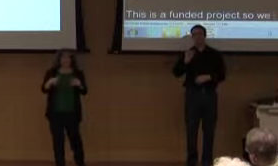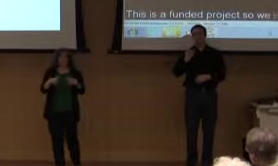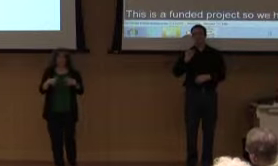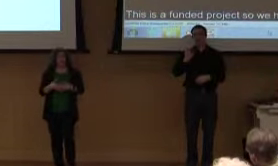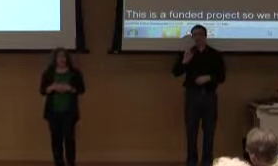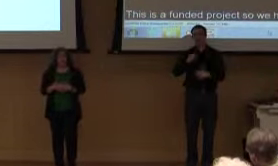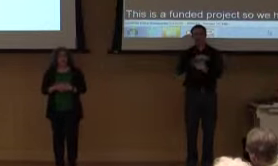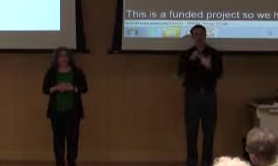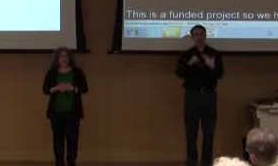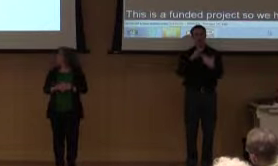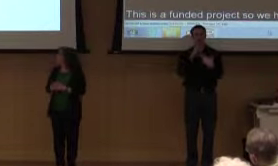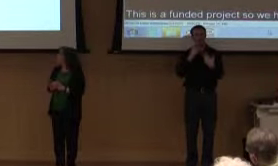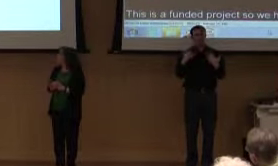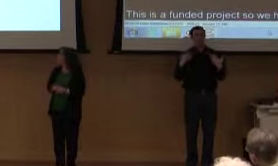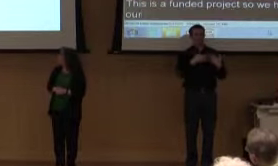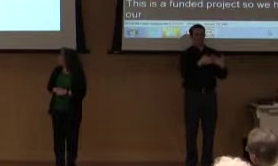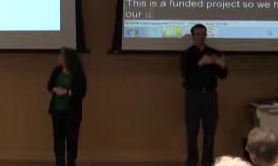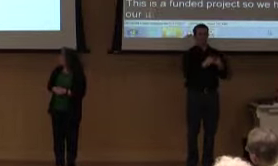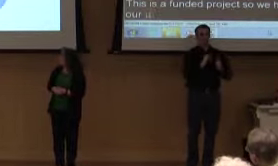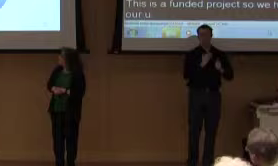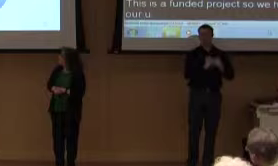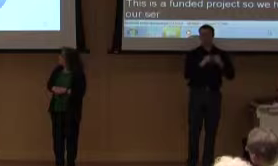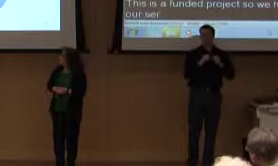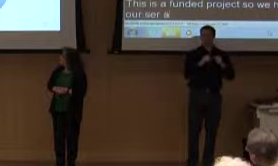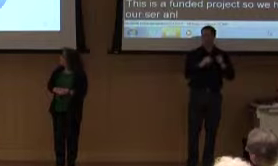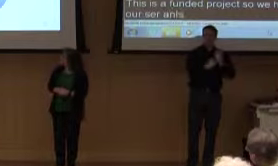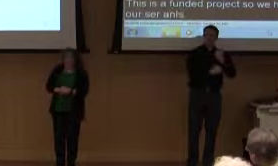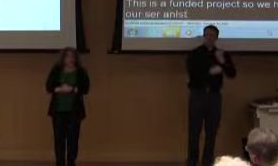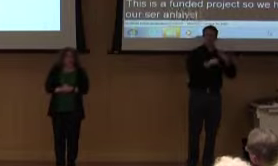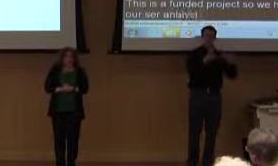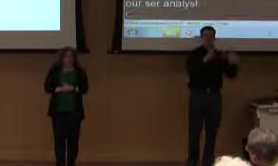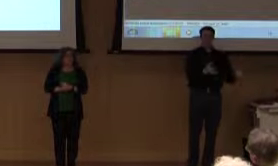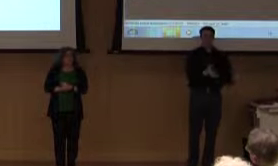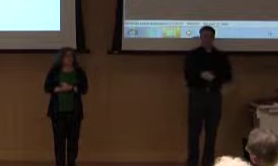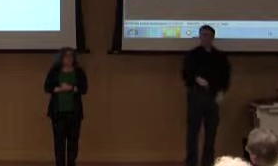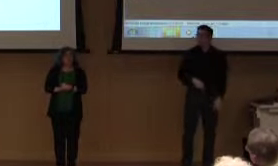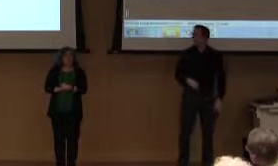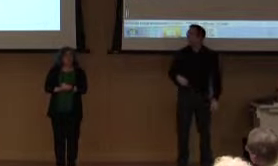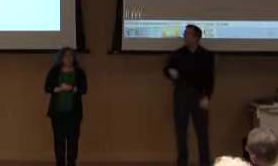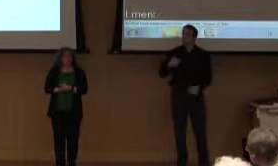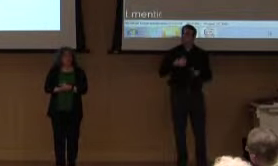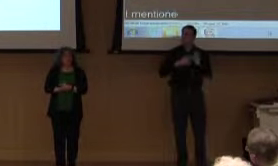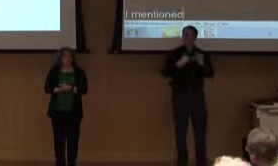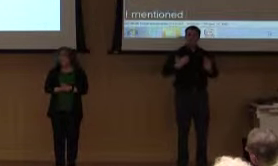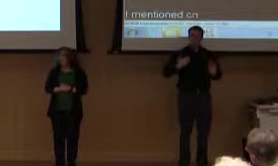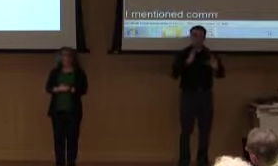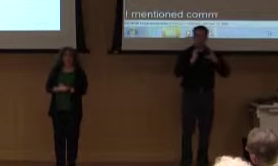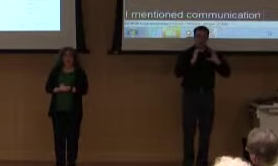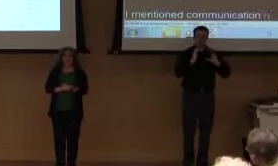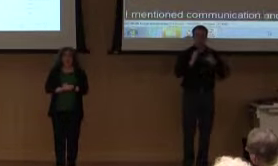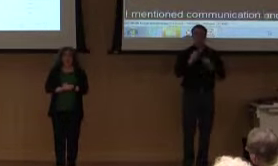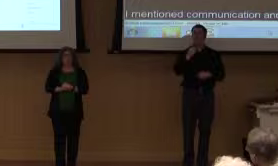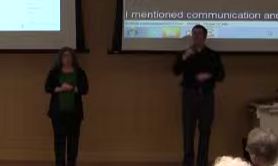these things fit very nicely into our infrastructure. So I mentioned communication and the Google Apps